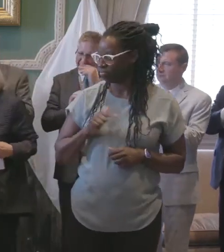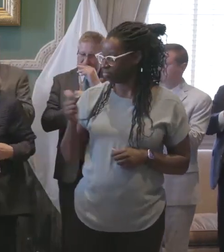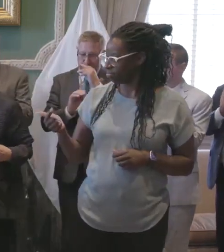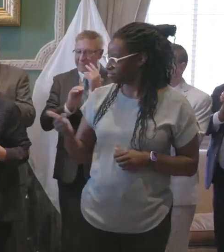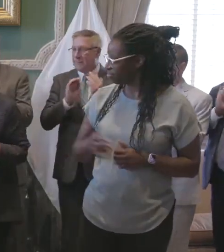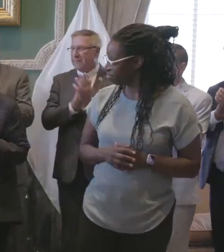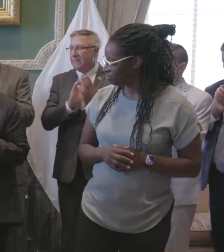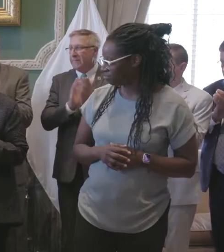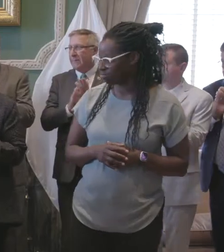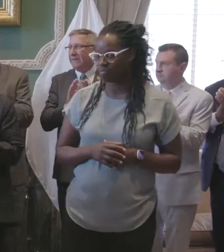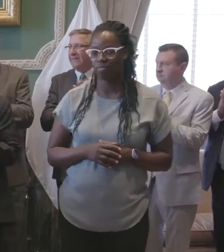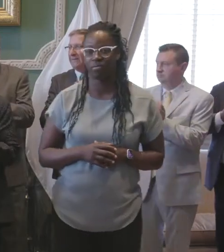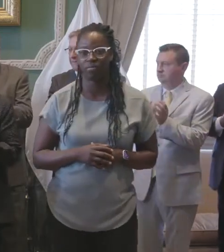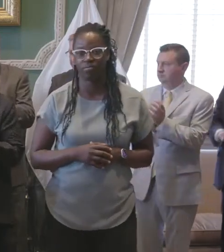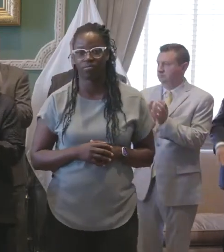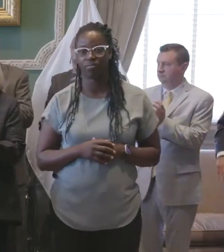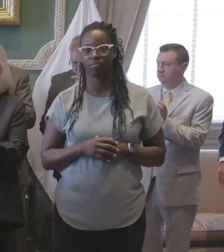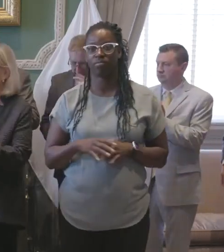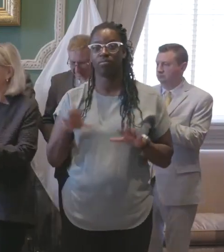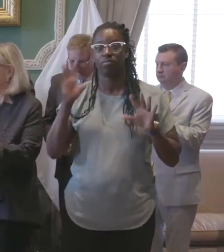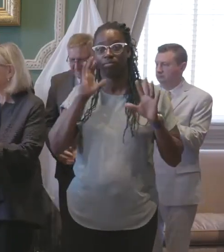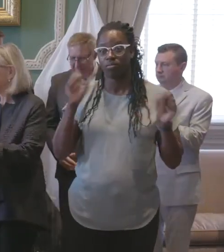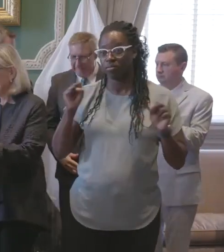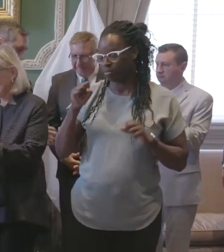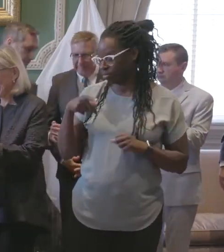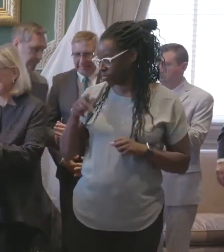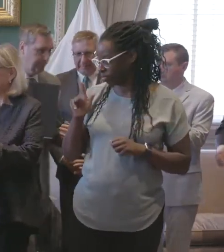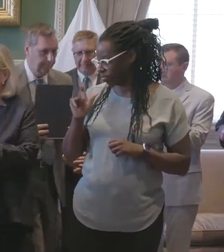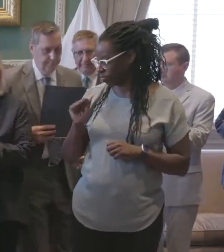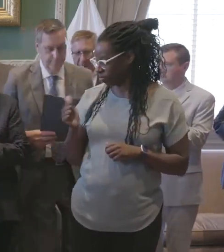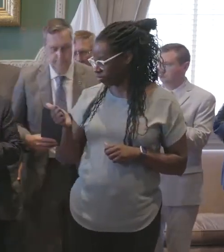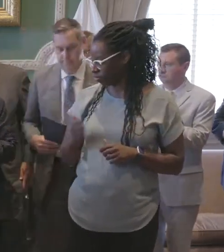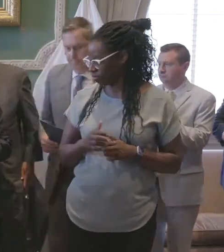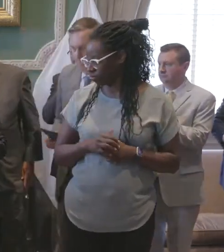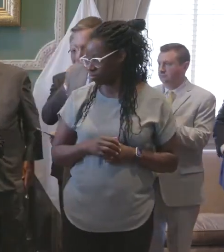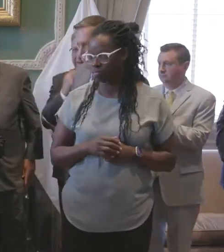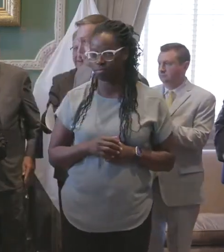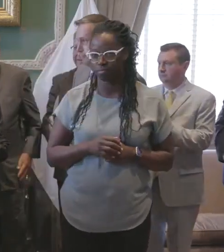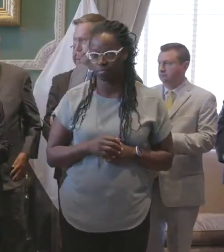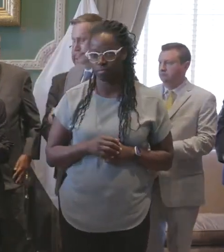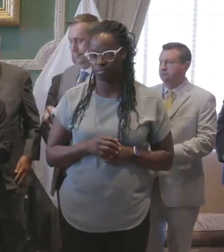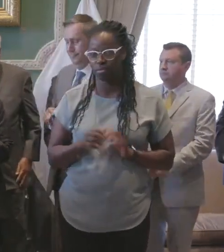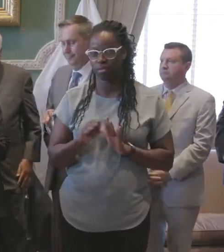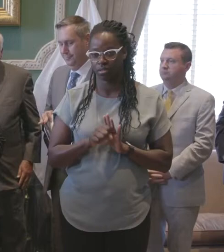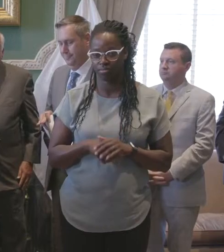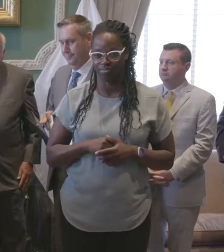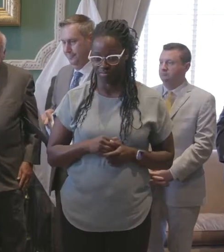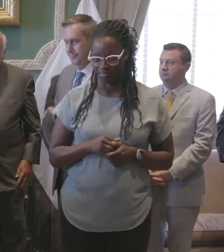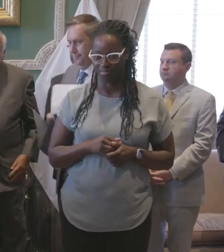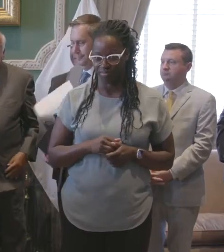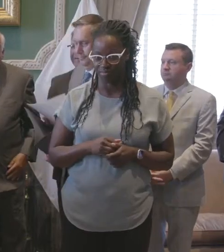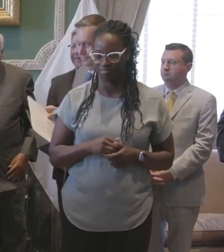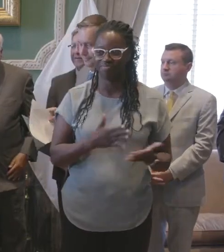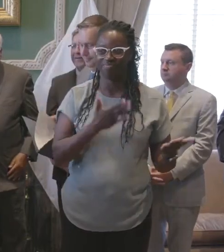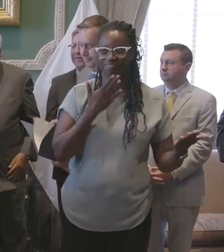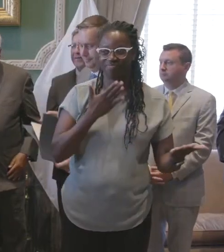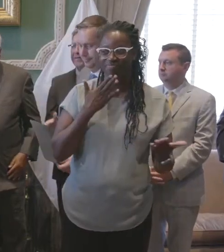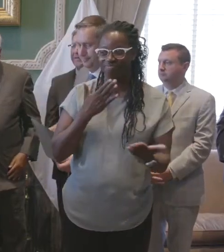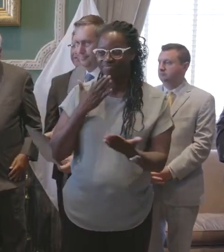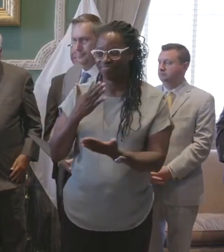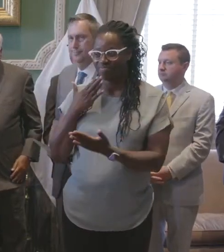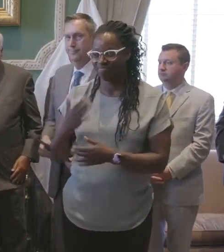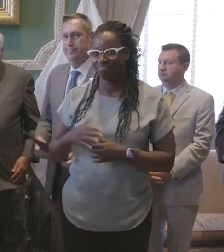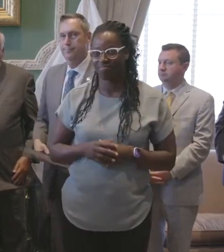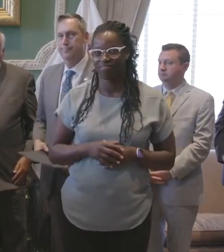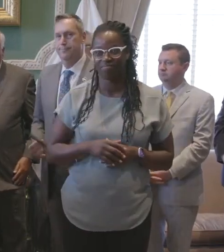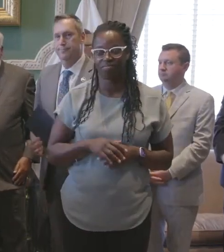Thank you. Thank you, Mr. Secretary. I first want to thank